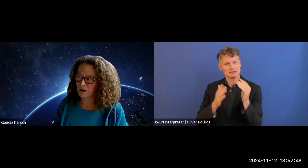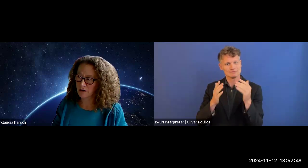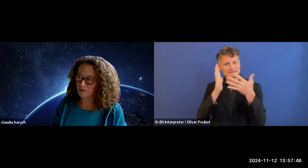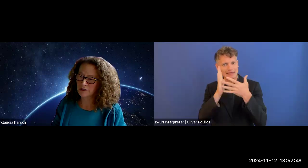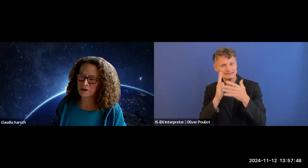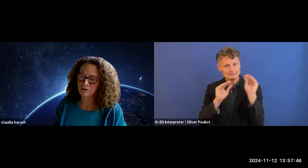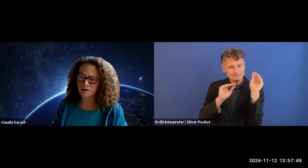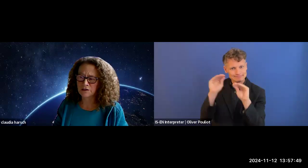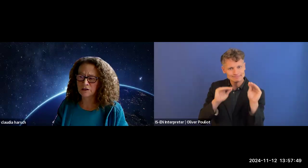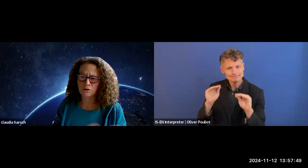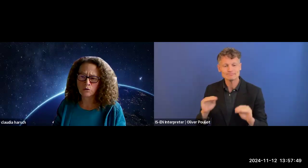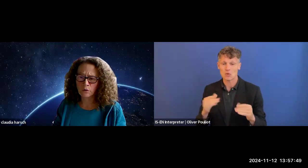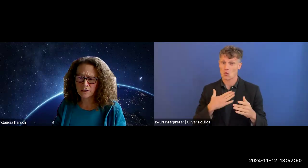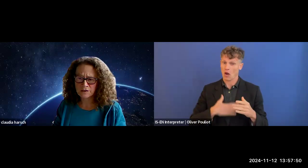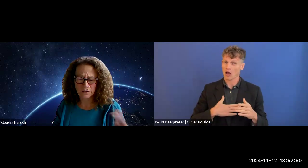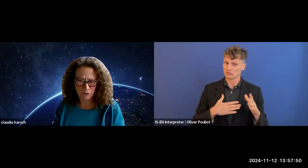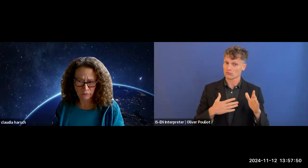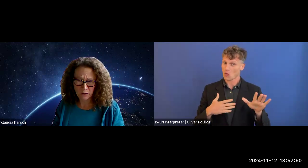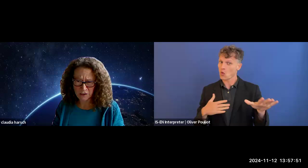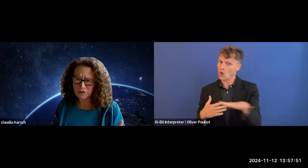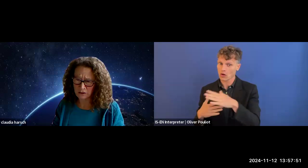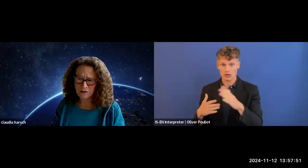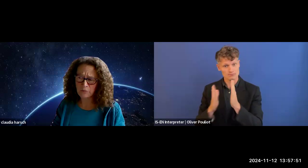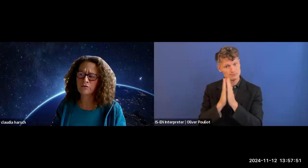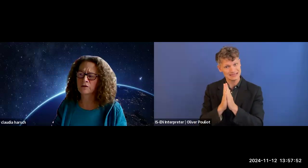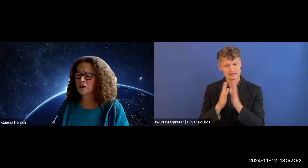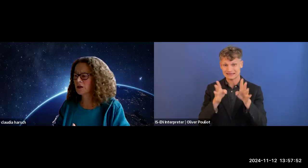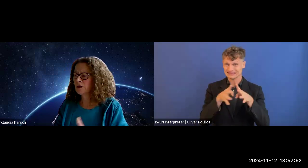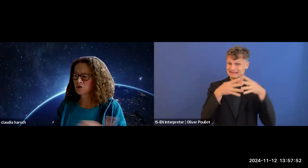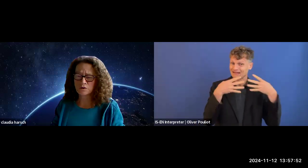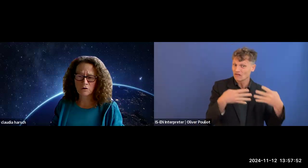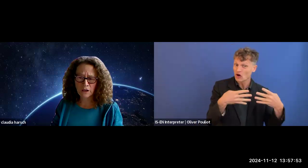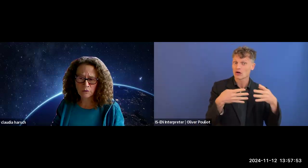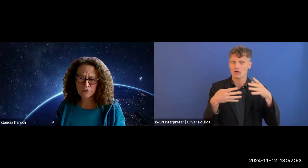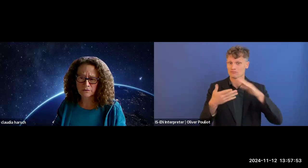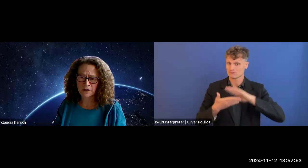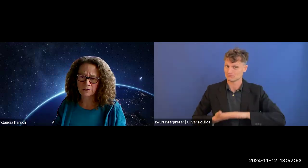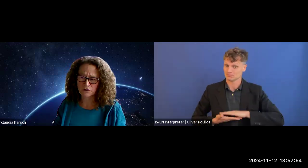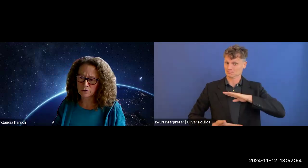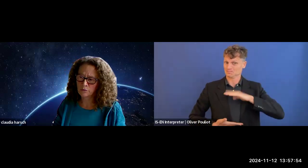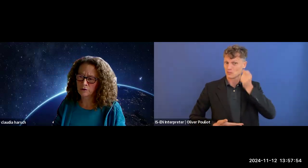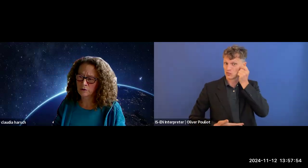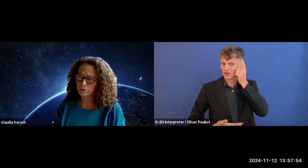with the CFR and materials in their own ways and in their own pace. You need time for that. Choose a collaborative, hands-on